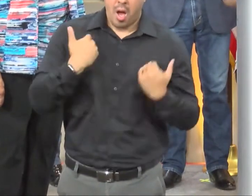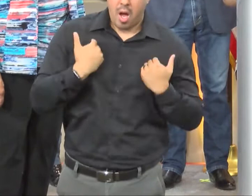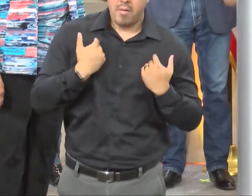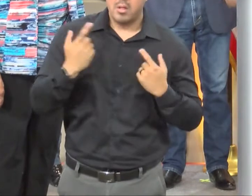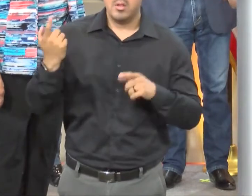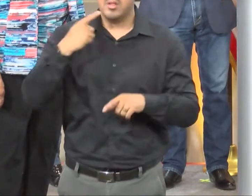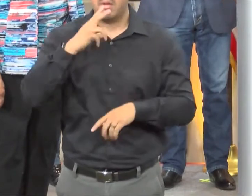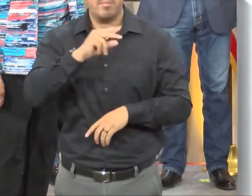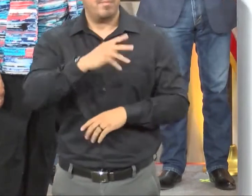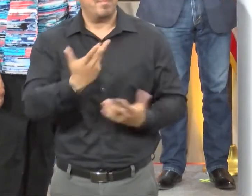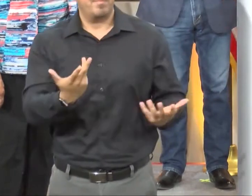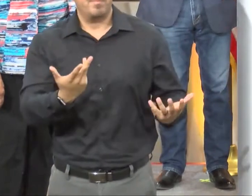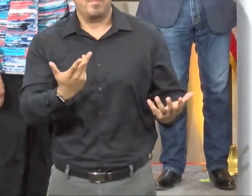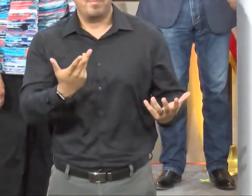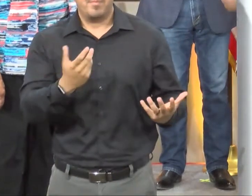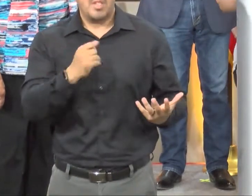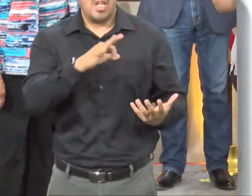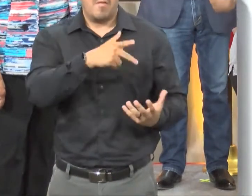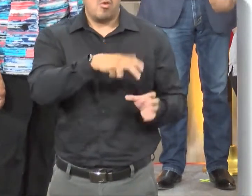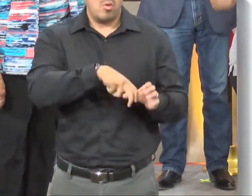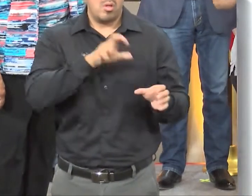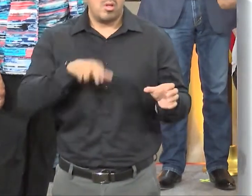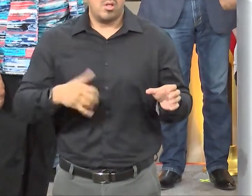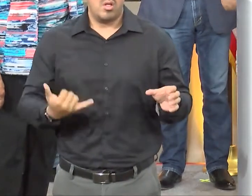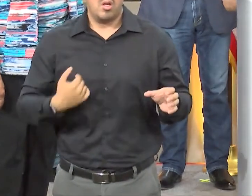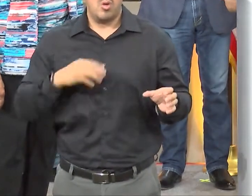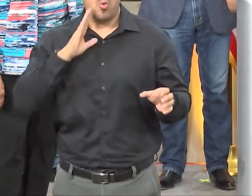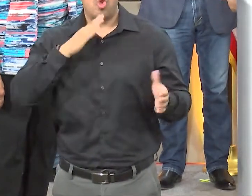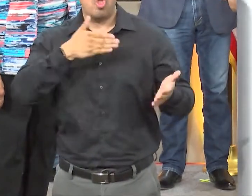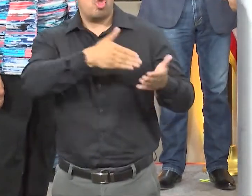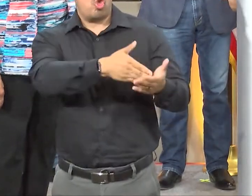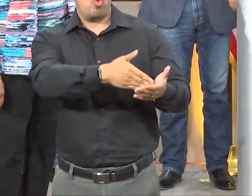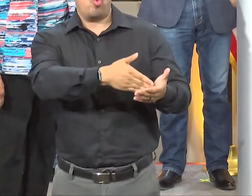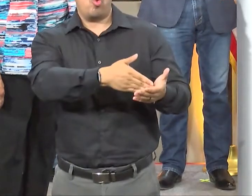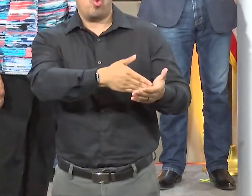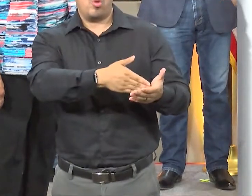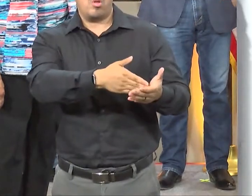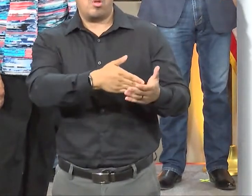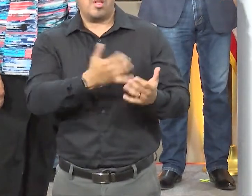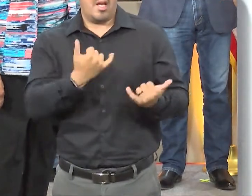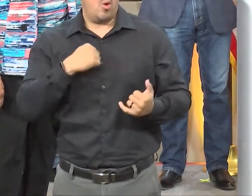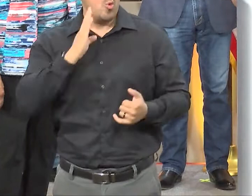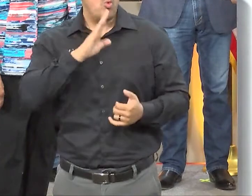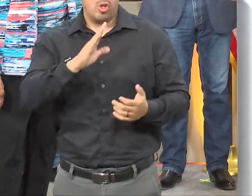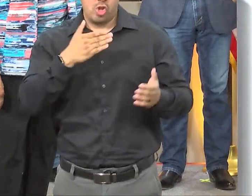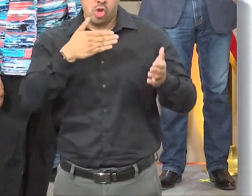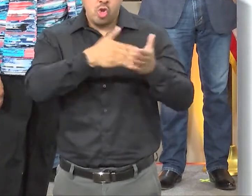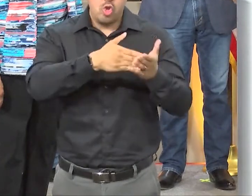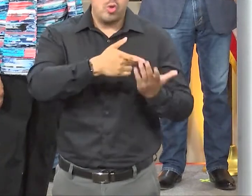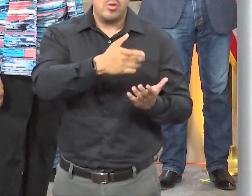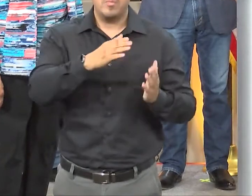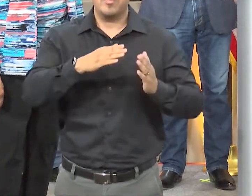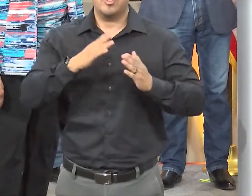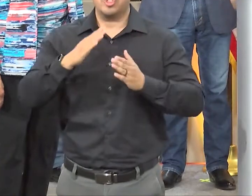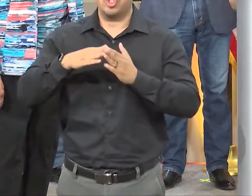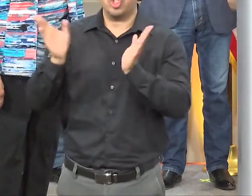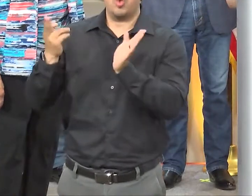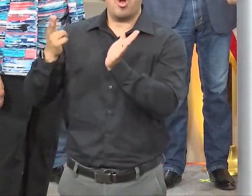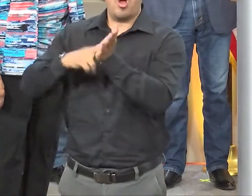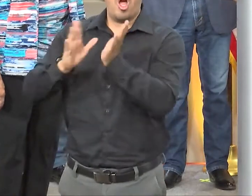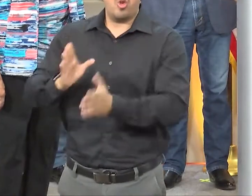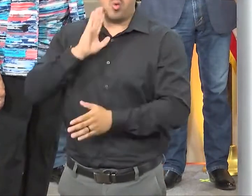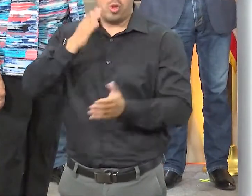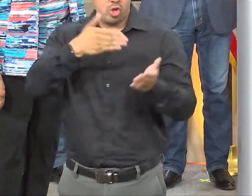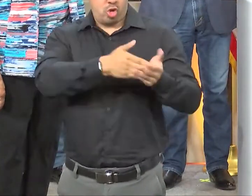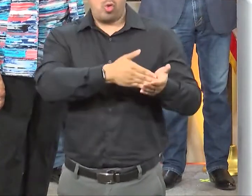And they're saying, guess what? If you back out, we're going to sue you. We're going to sue you. The general contractors are going to sue you. And